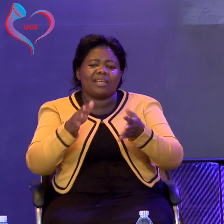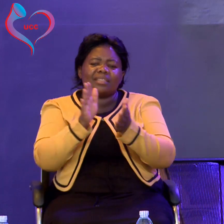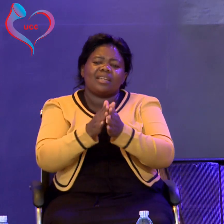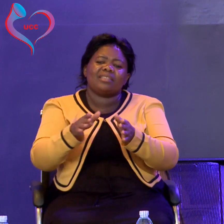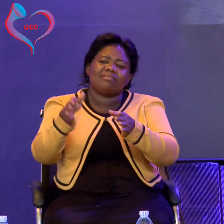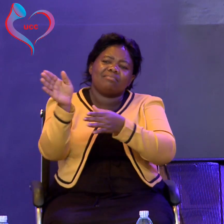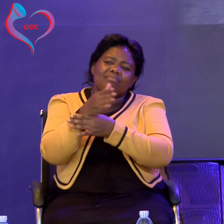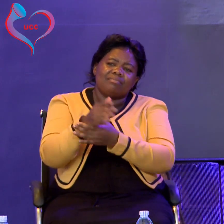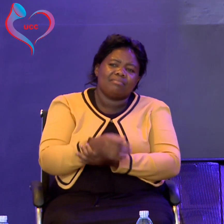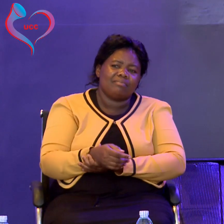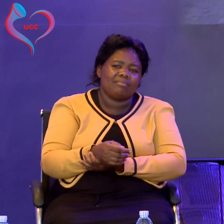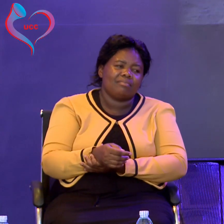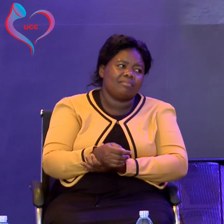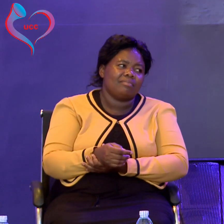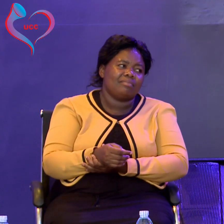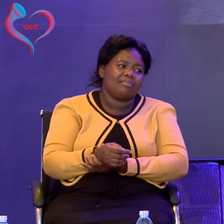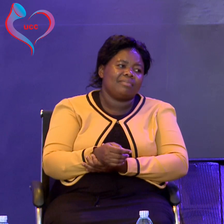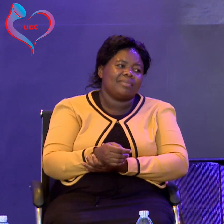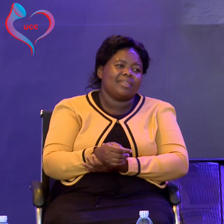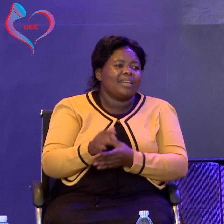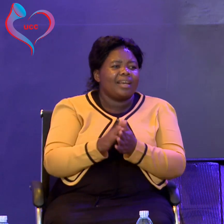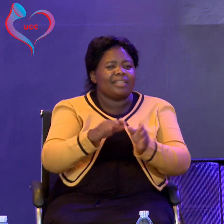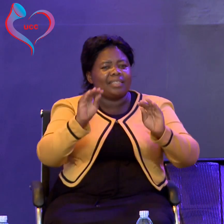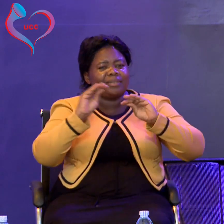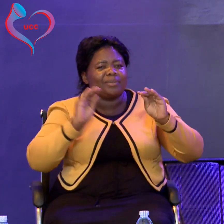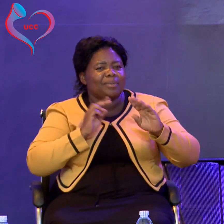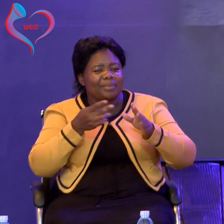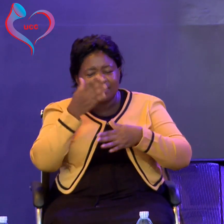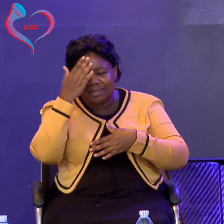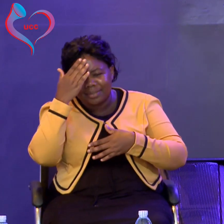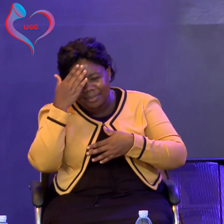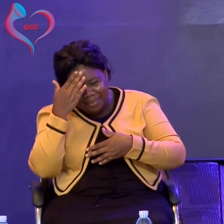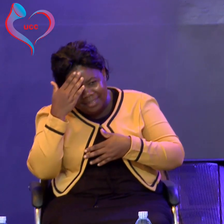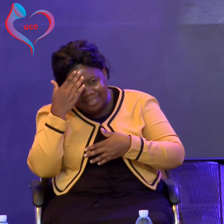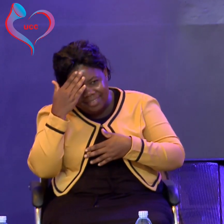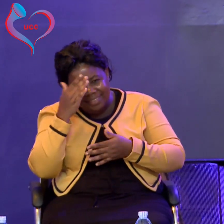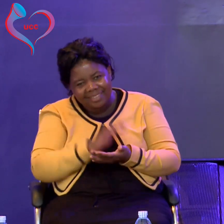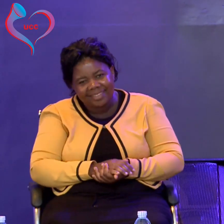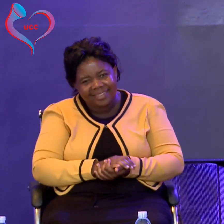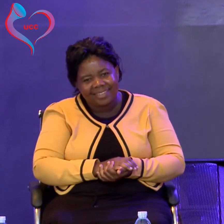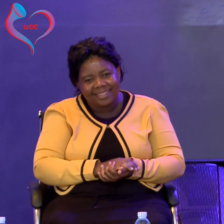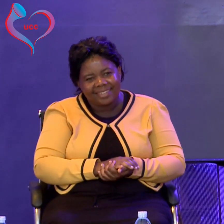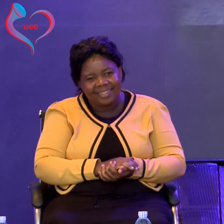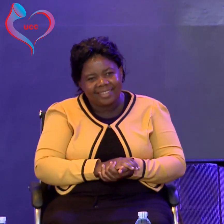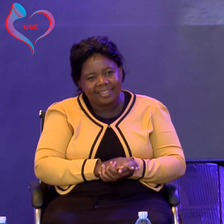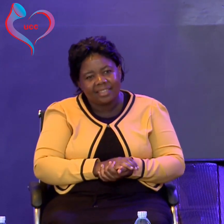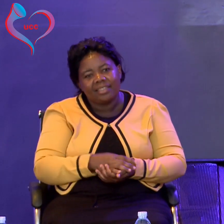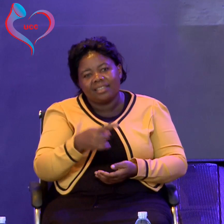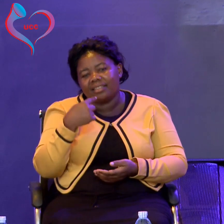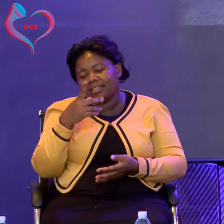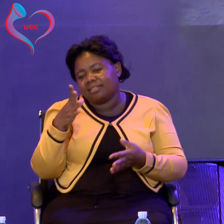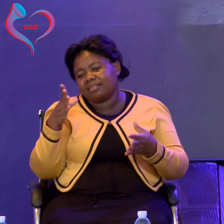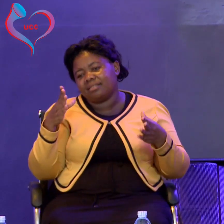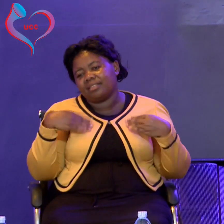whom you say, I accepted the man, but I didn't love him. Ate batu igirizo weto waje. They taught us humility, the man came to me. Ngamba kanzi kirize